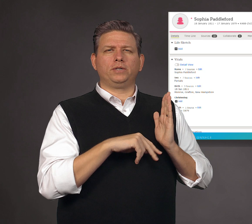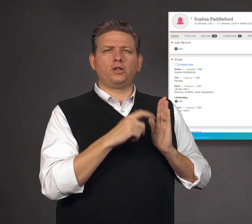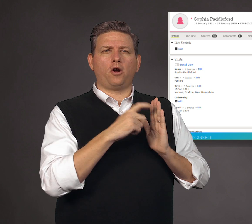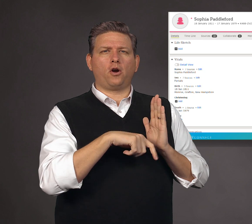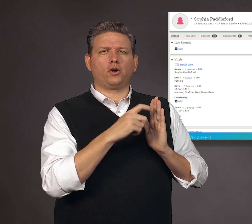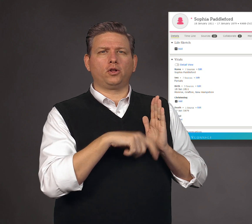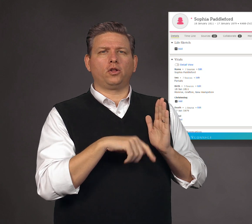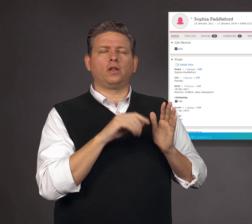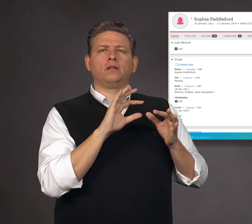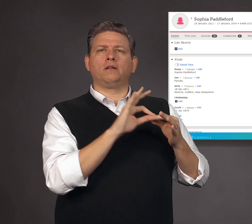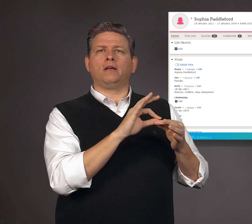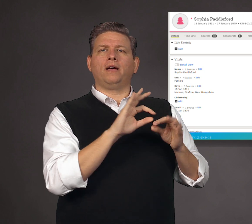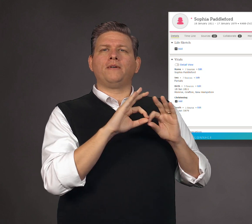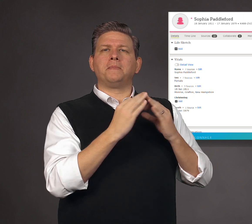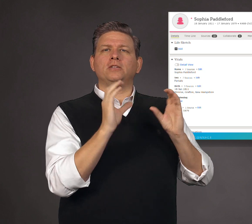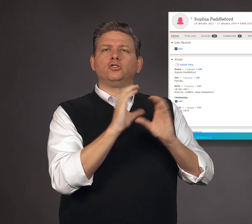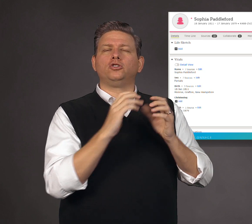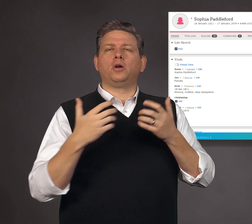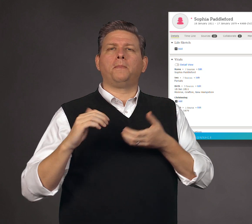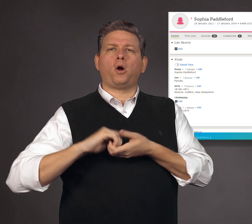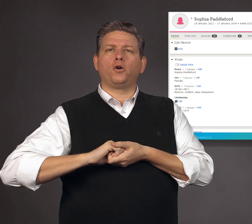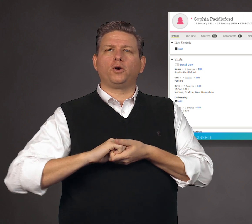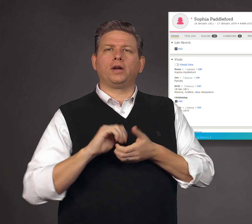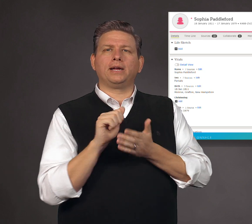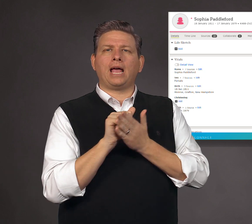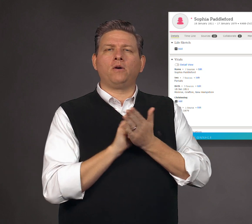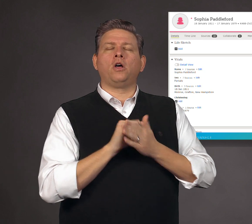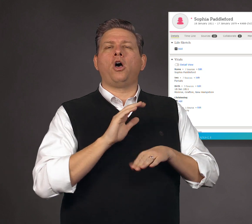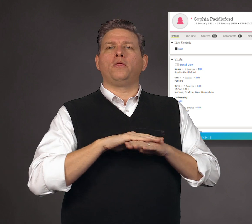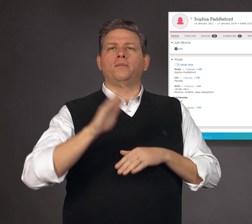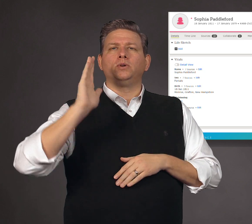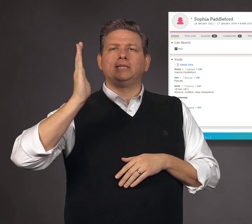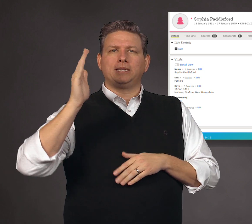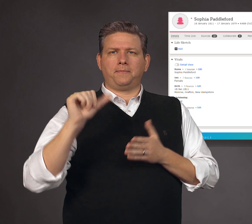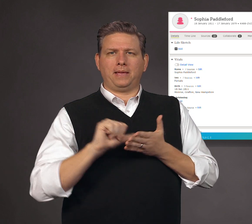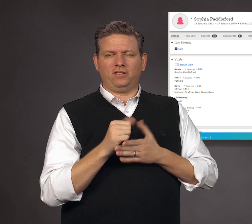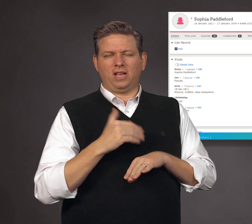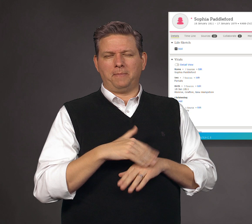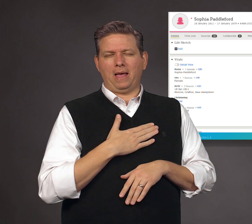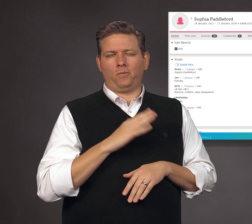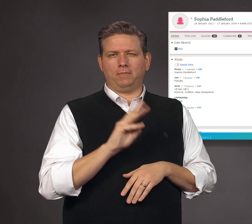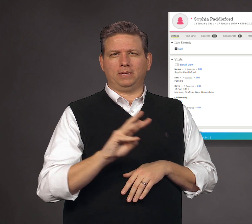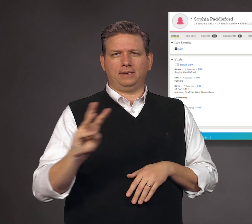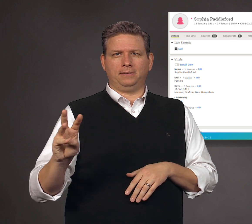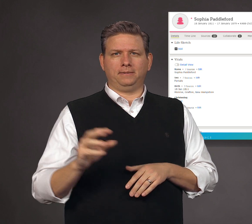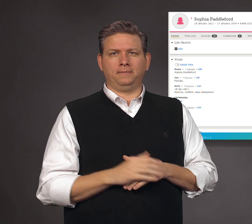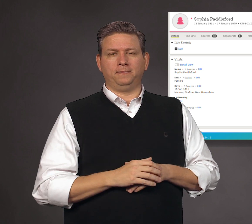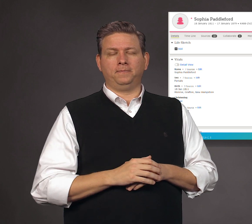on FamilySearch partner accounts linked on the presentation page at my website.